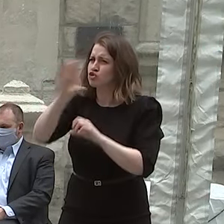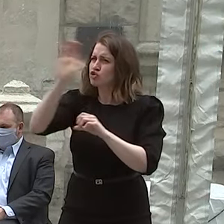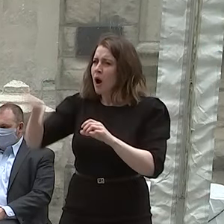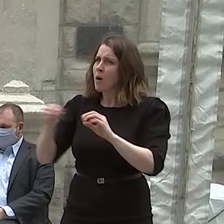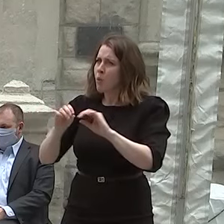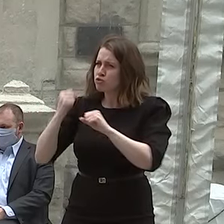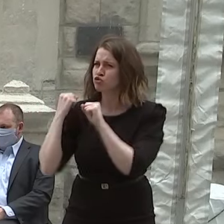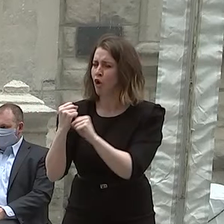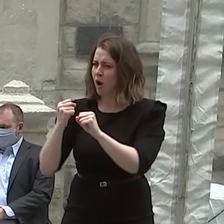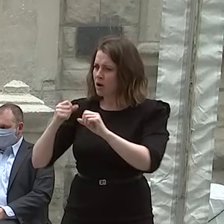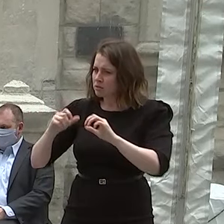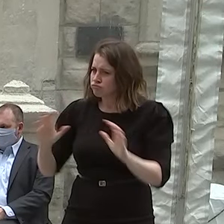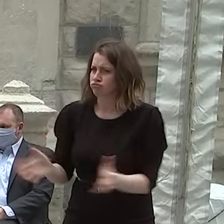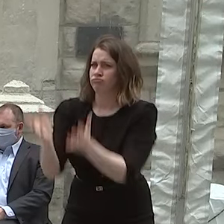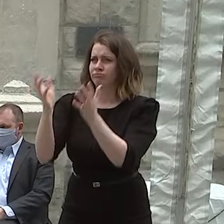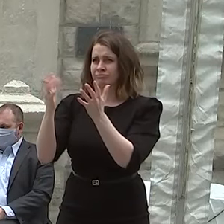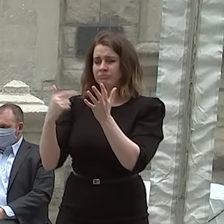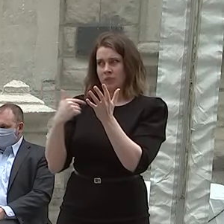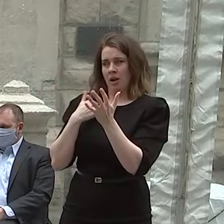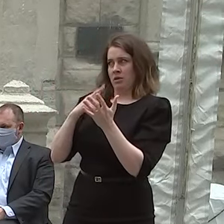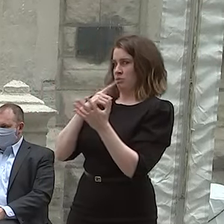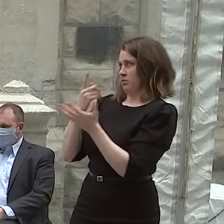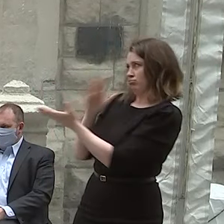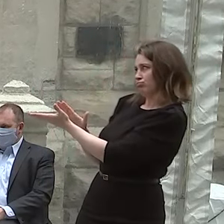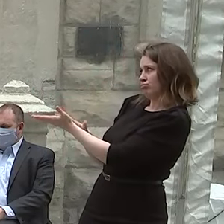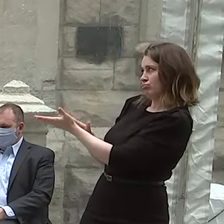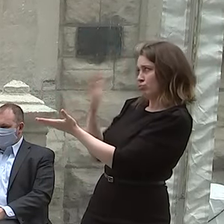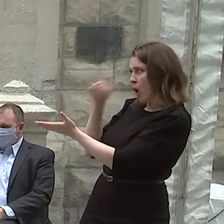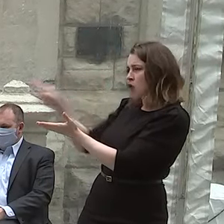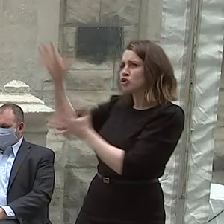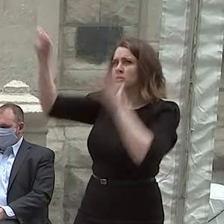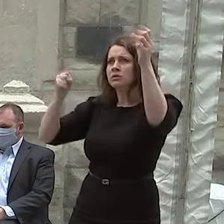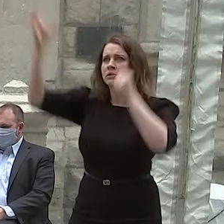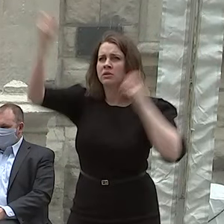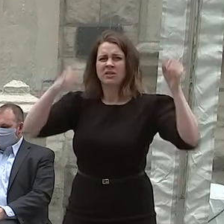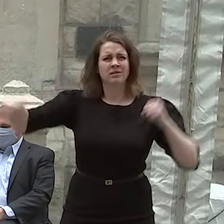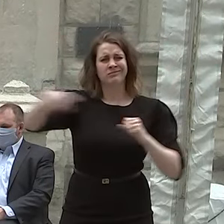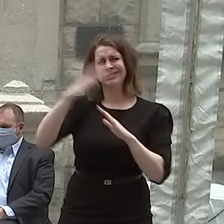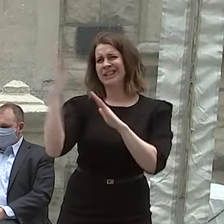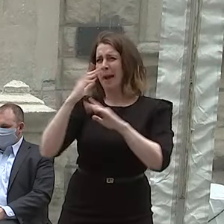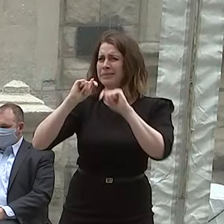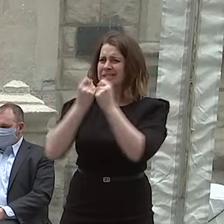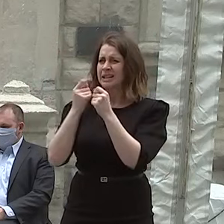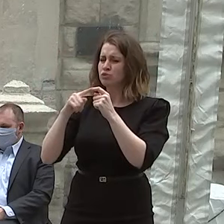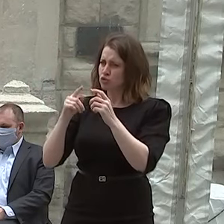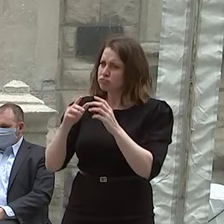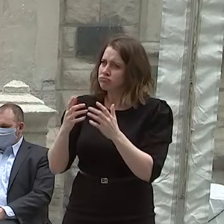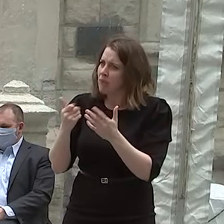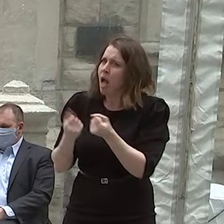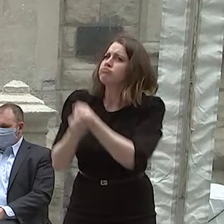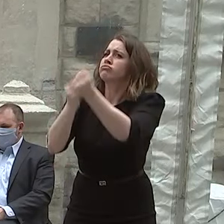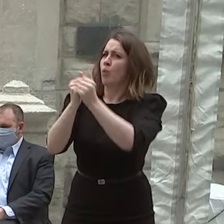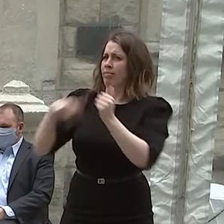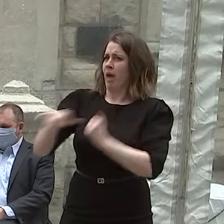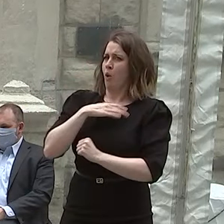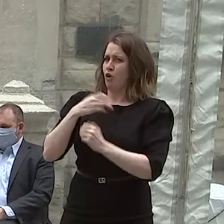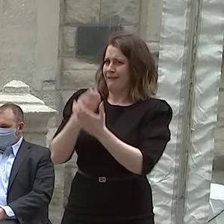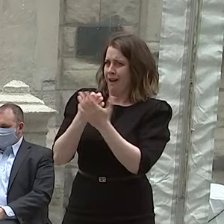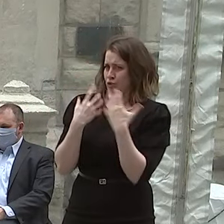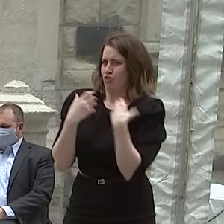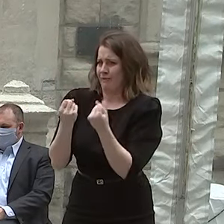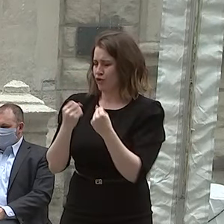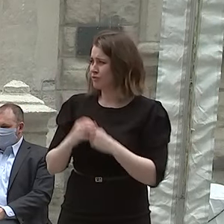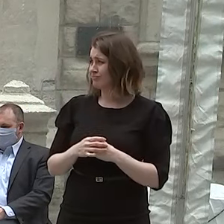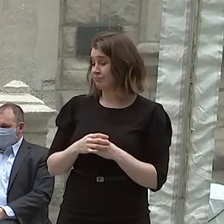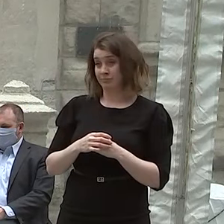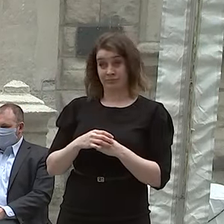ever. I applaud her for bringing in this world-class team to assist. Now I'm here to challenge this world-class group. We have a